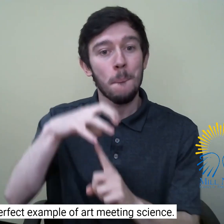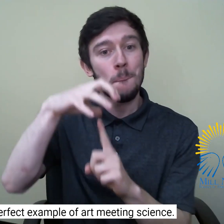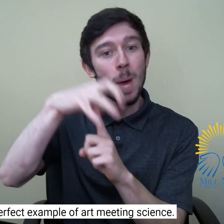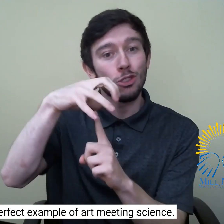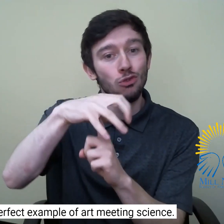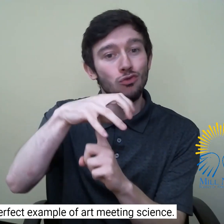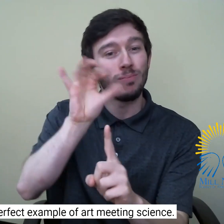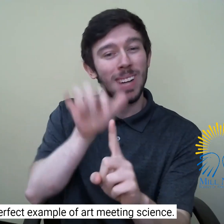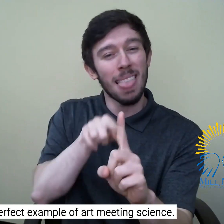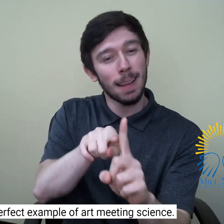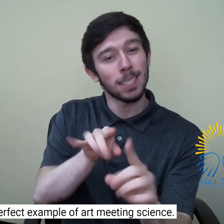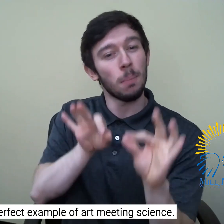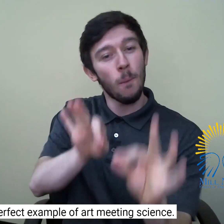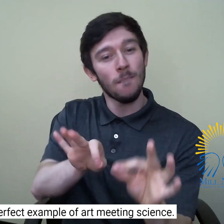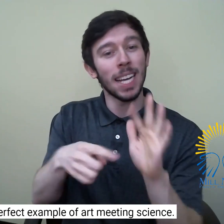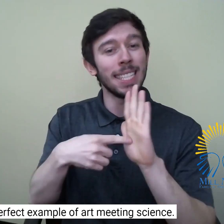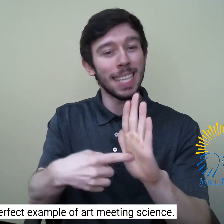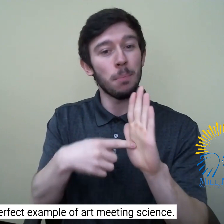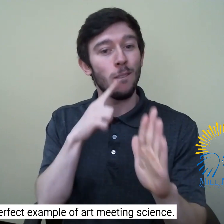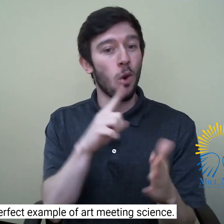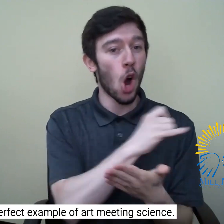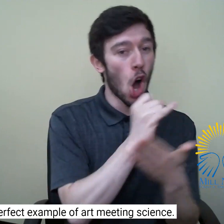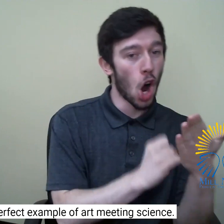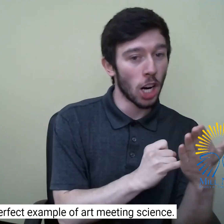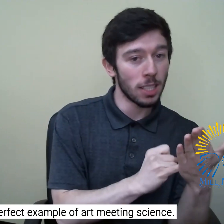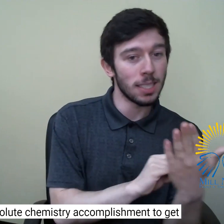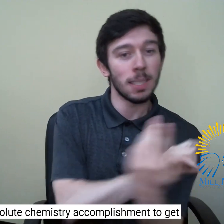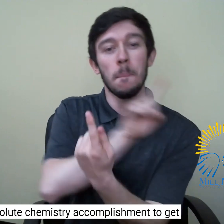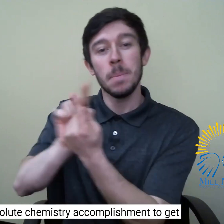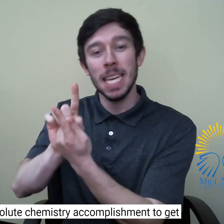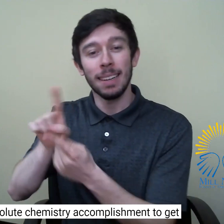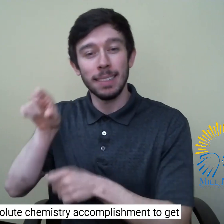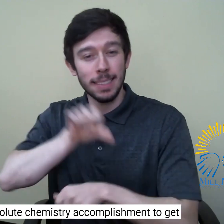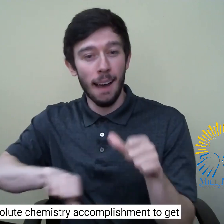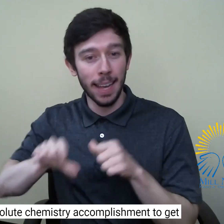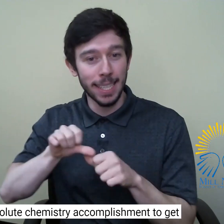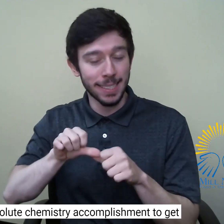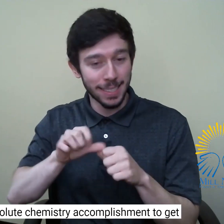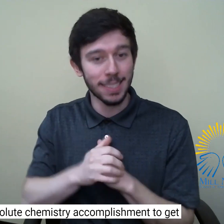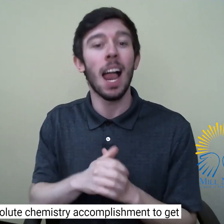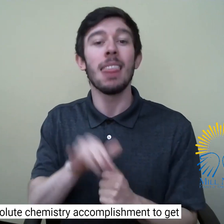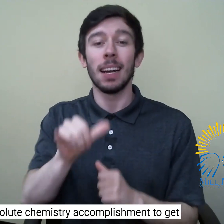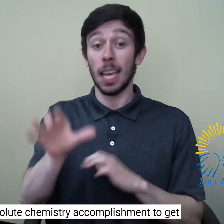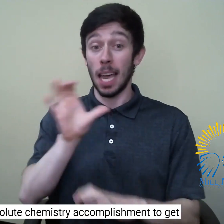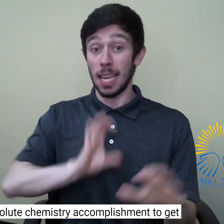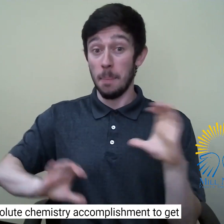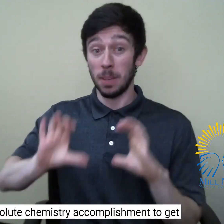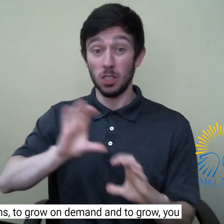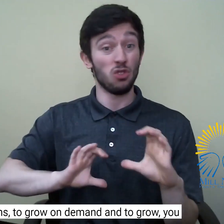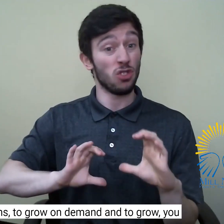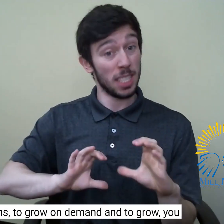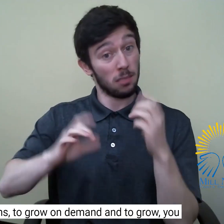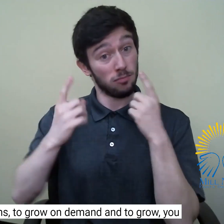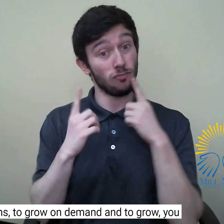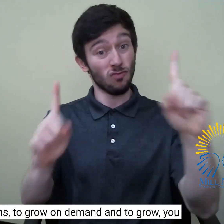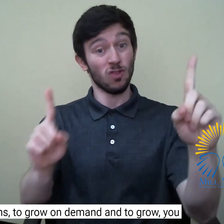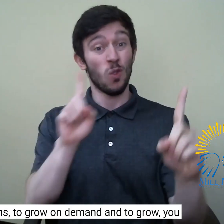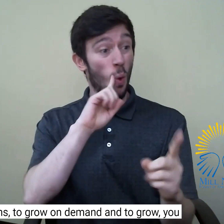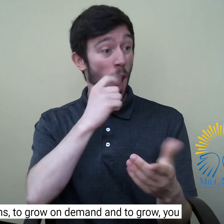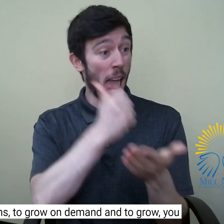the perfect example of art meeting science. It's an absolute chemistry accomplishment to get mushrooms to grow on demand and to